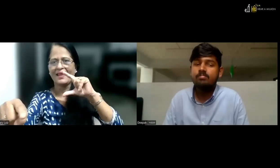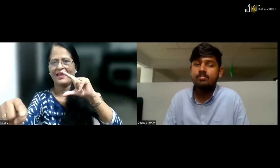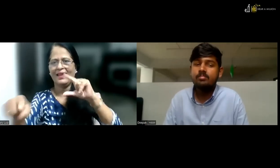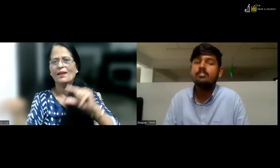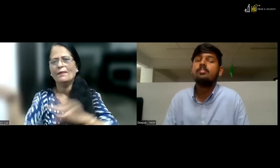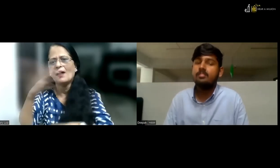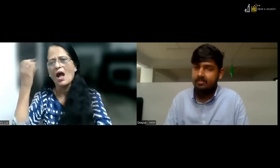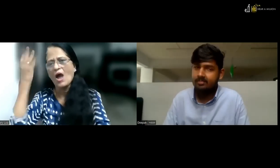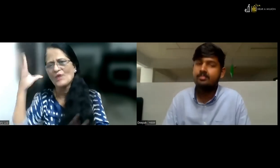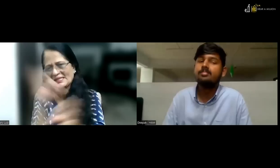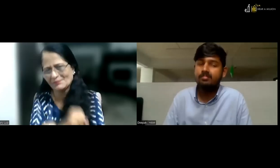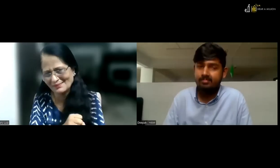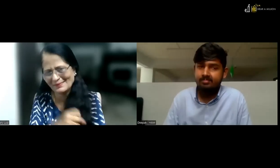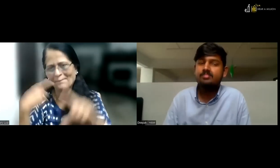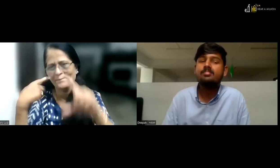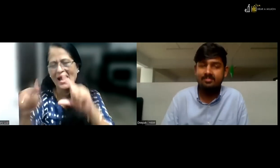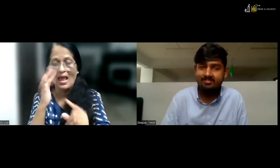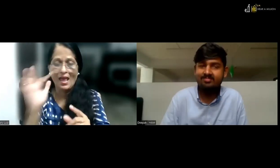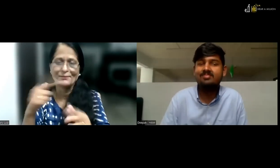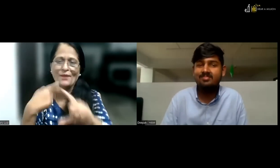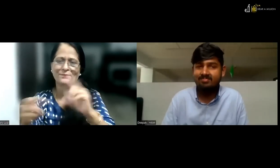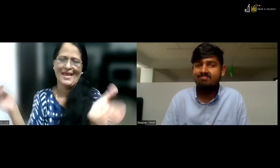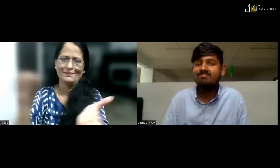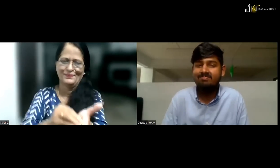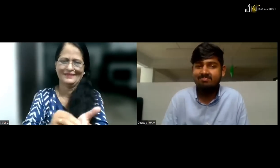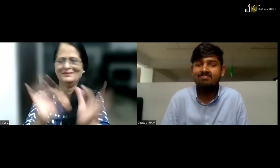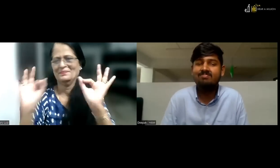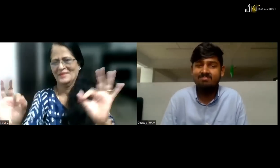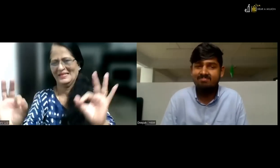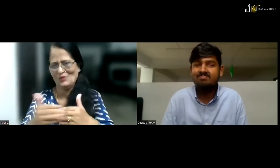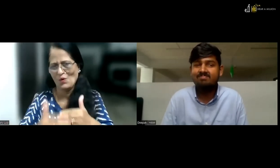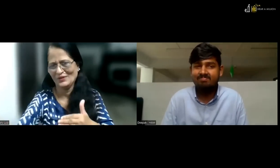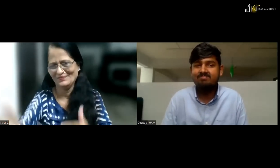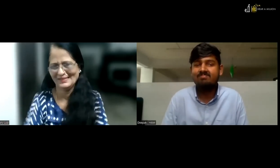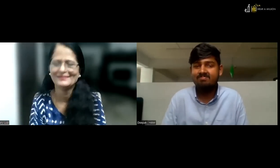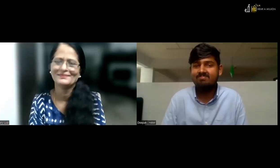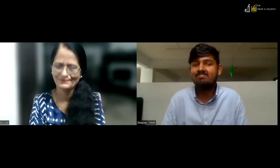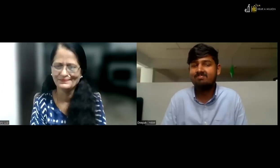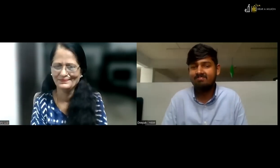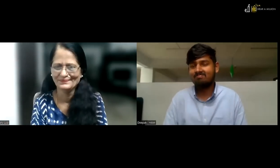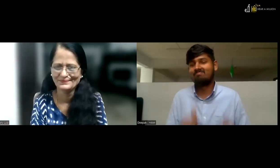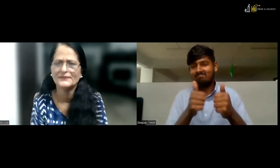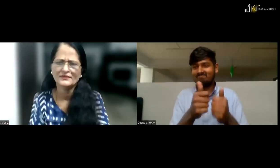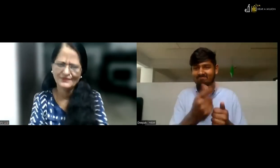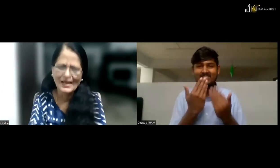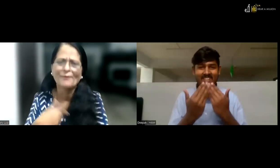literate or who can explain, they can just share it, or the mail ID of the hearing person